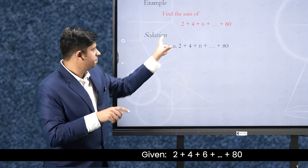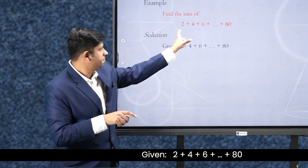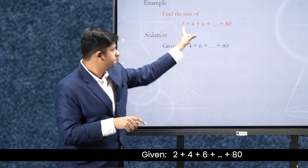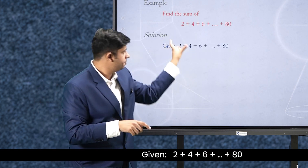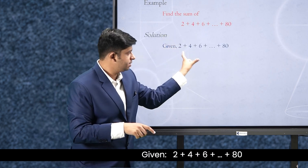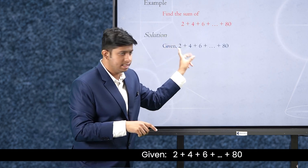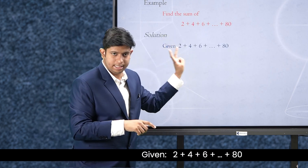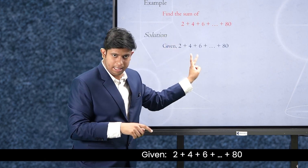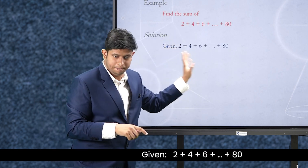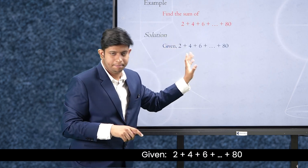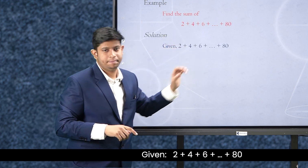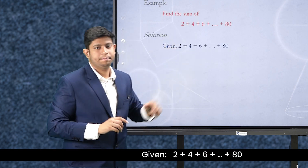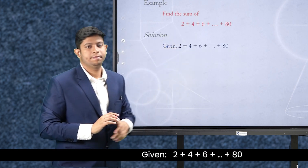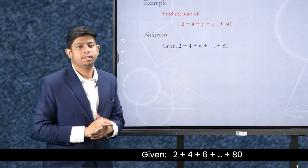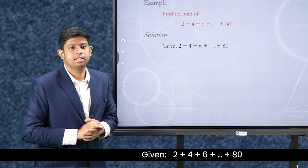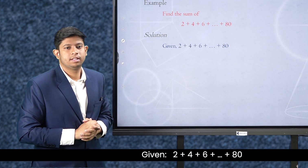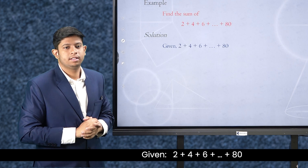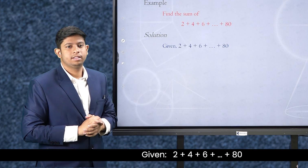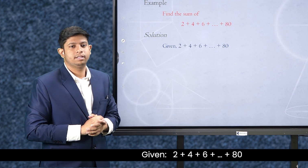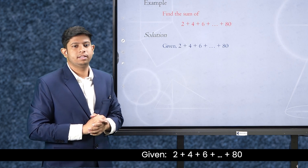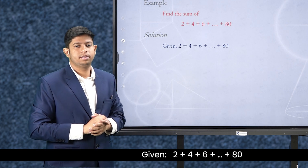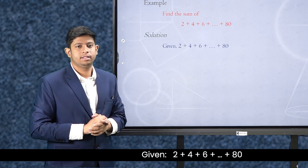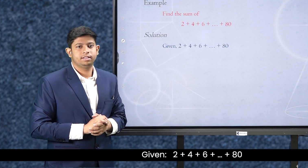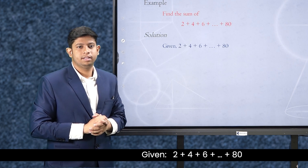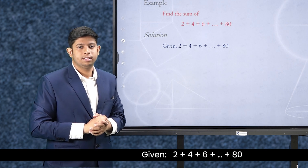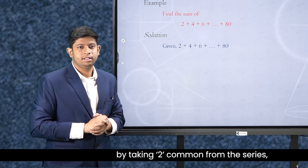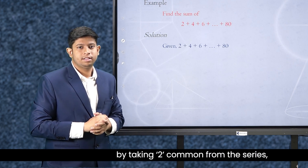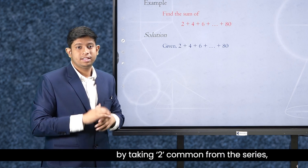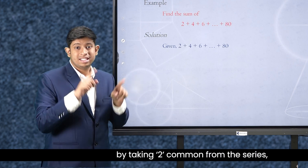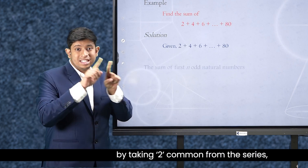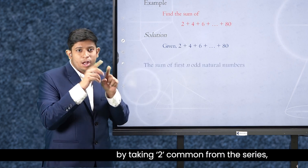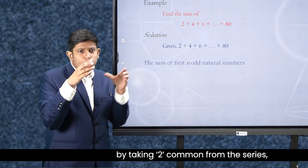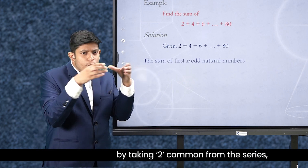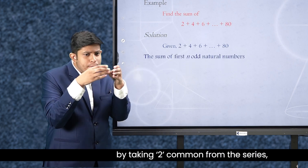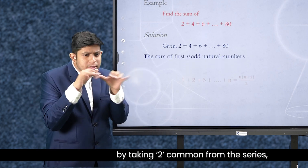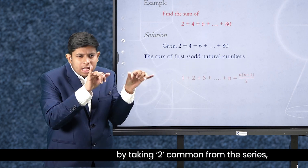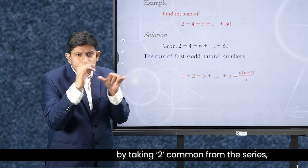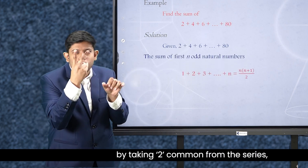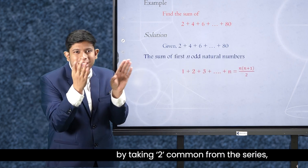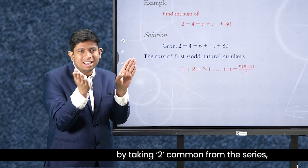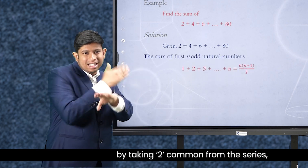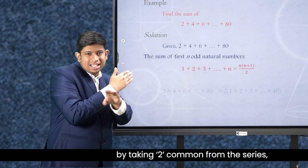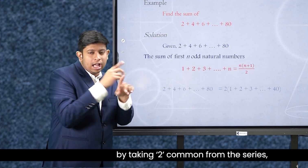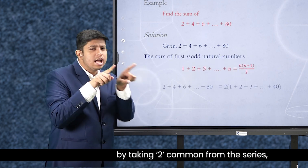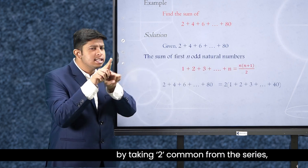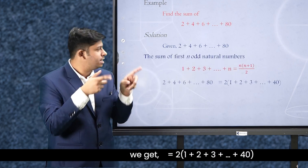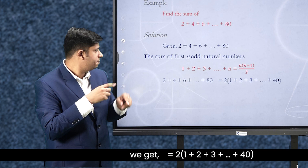plus 4 plus 6 so on plus 80. By taking 2 common from the series, we